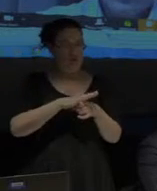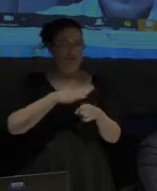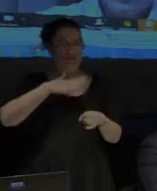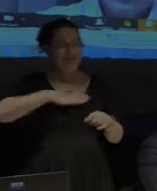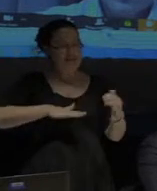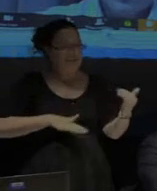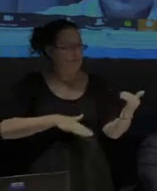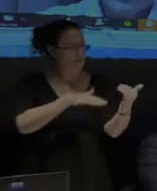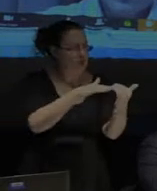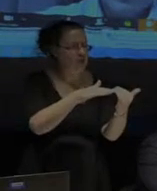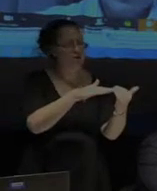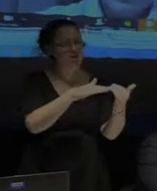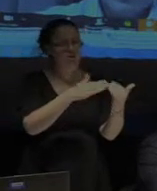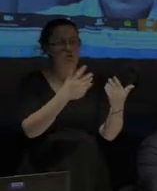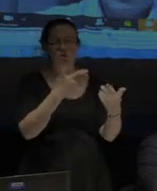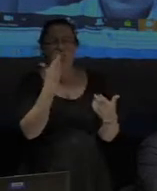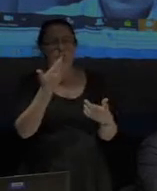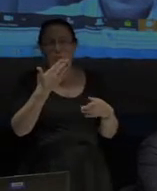education, employment, or training.